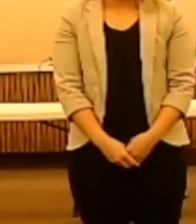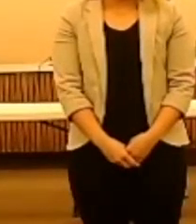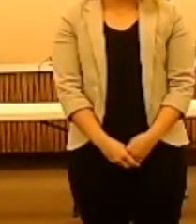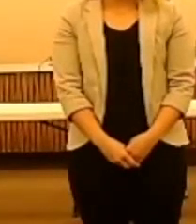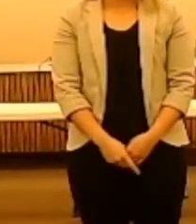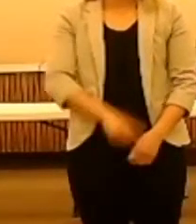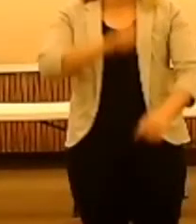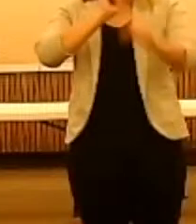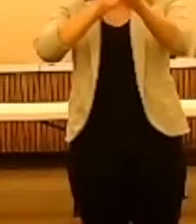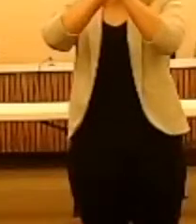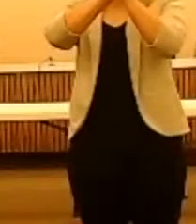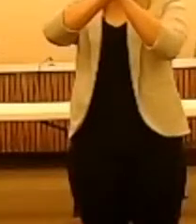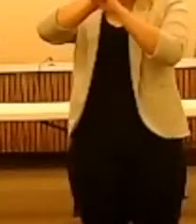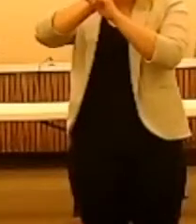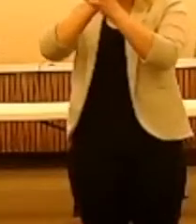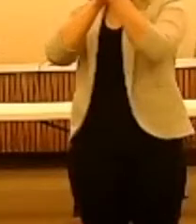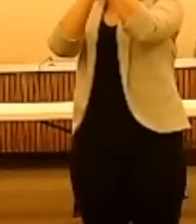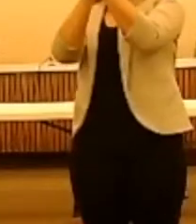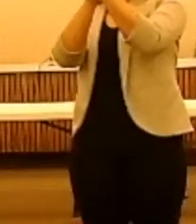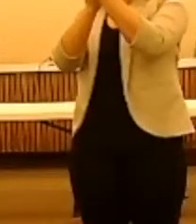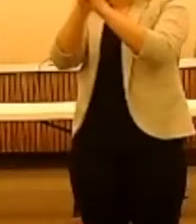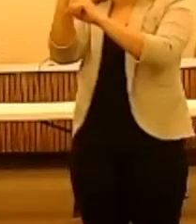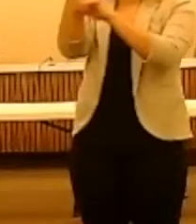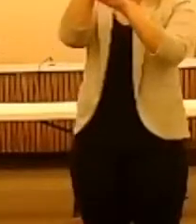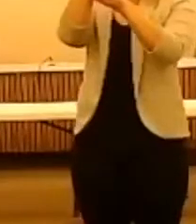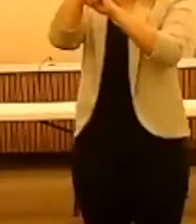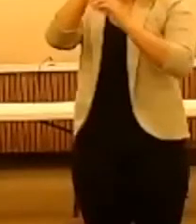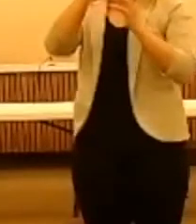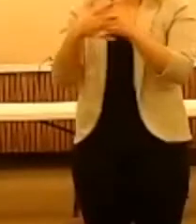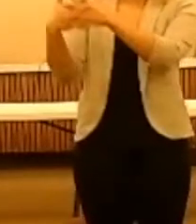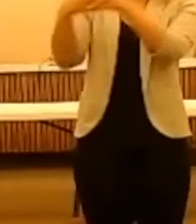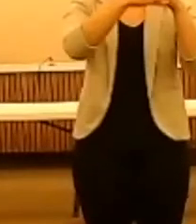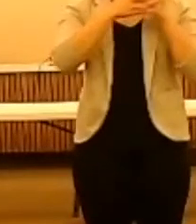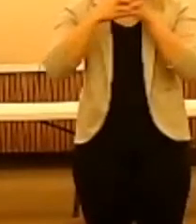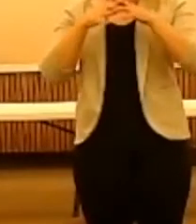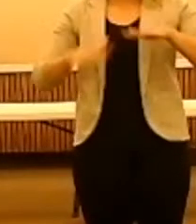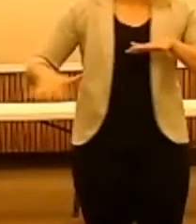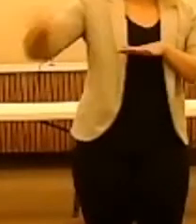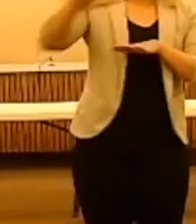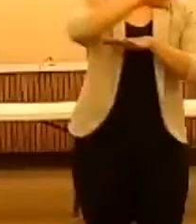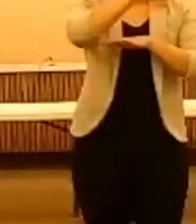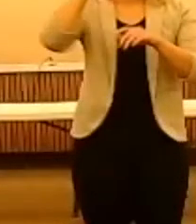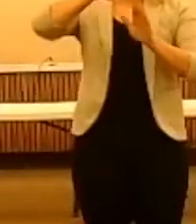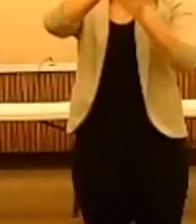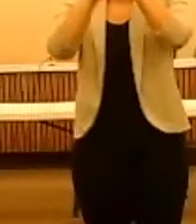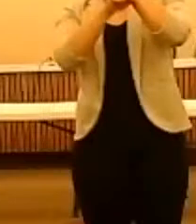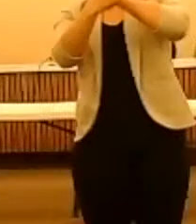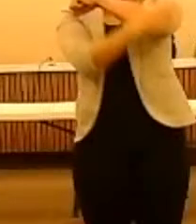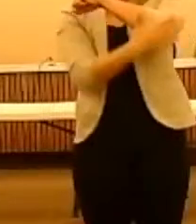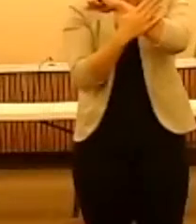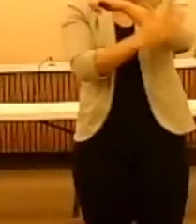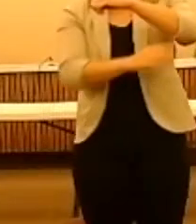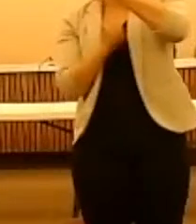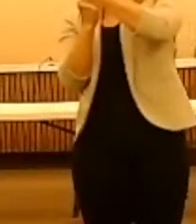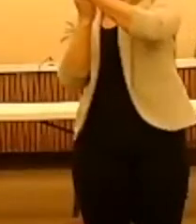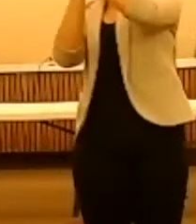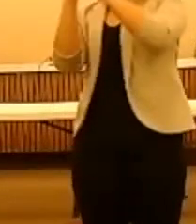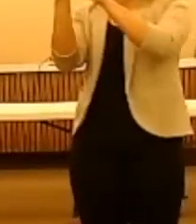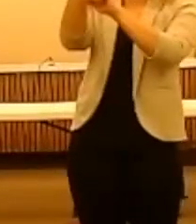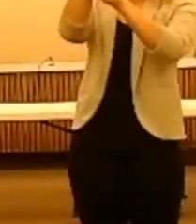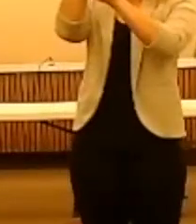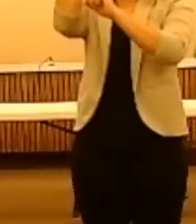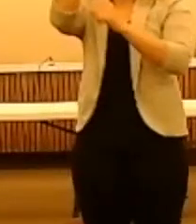I pledge allegiance to the flag of the United States of America and to the republic for which it stands, one